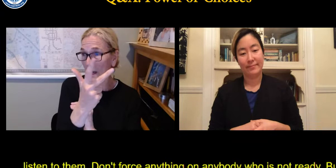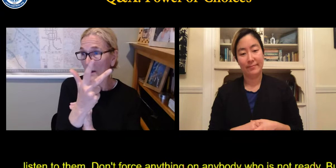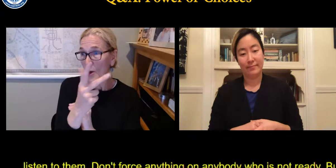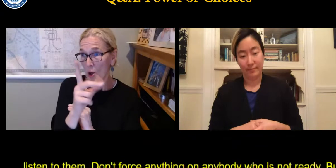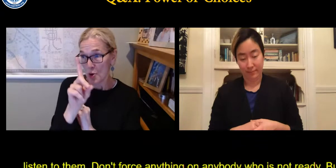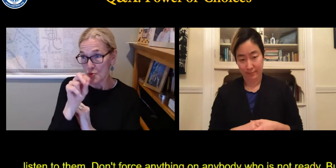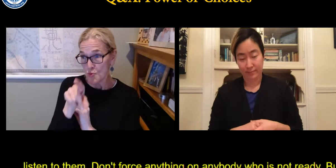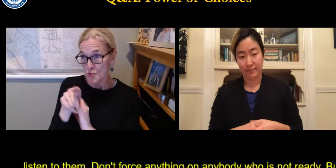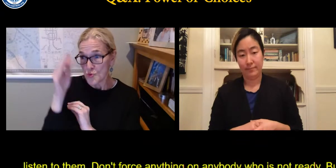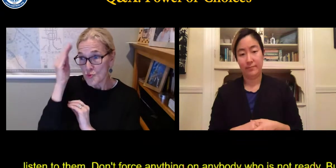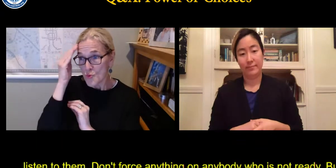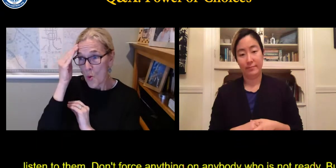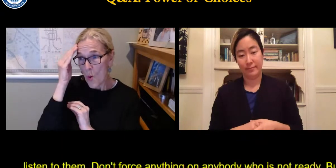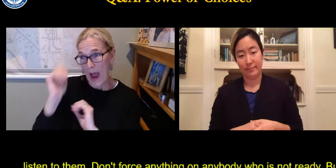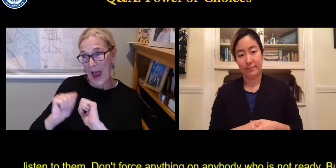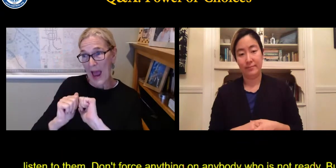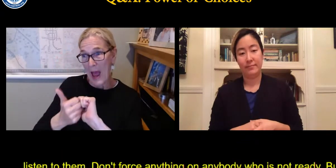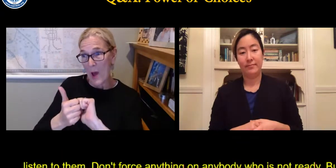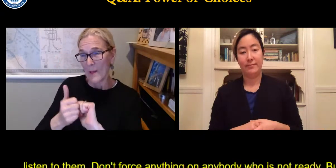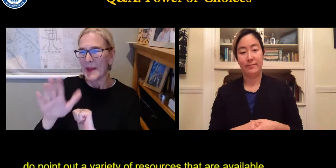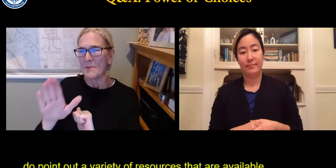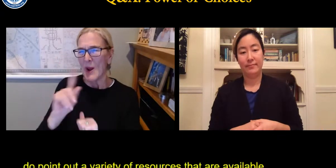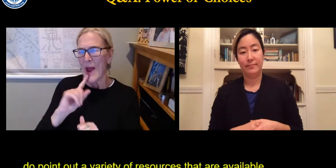Dr. Marla here. I'm going to connect two questions.